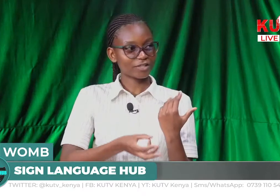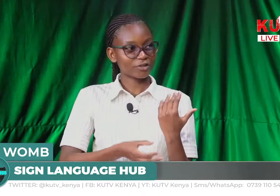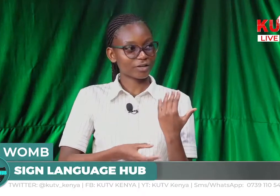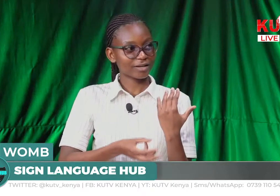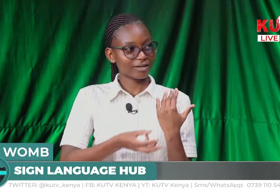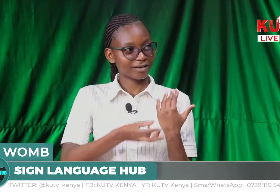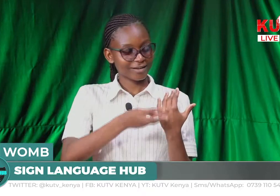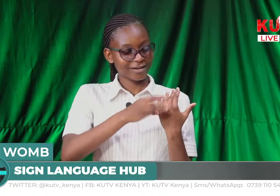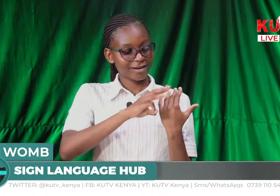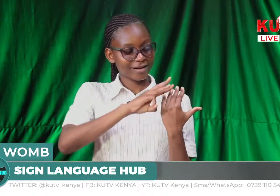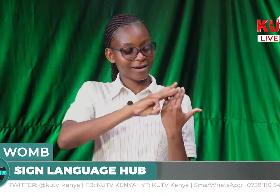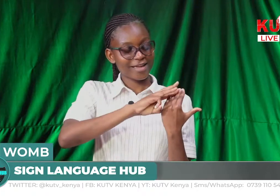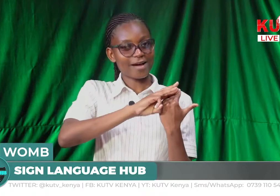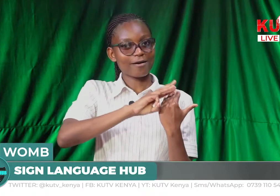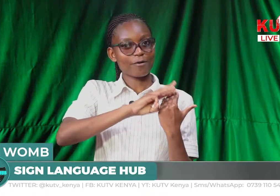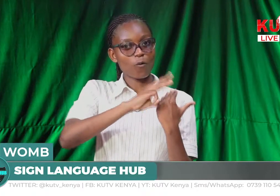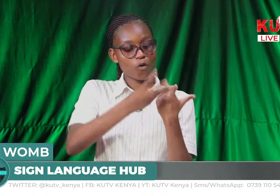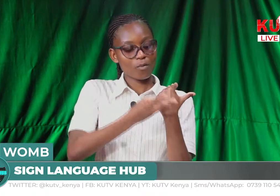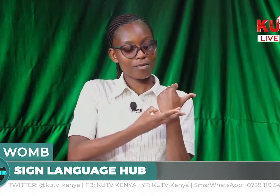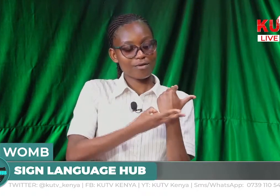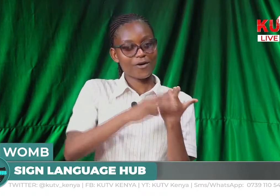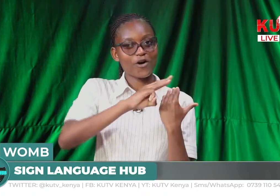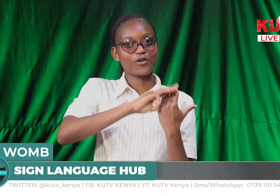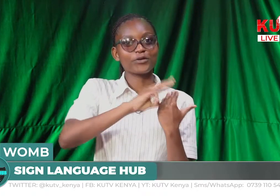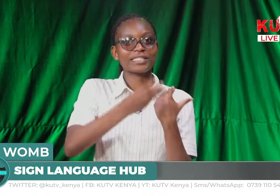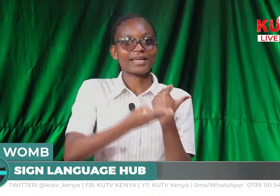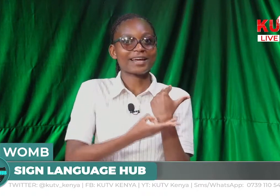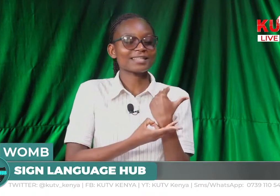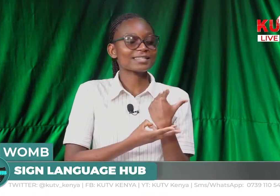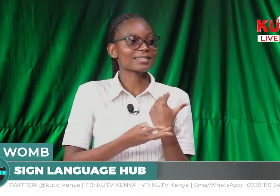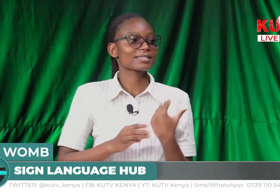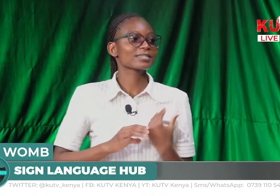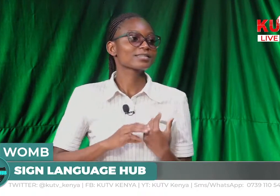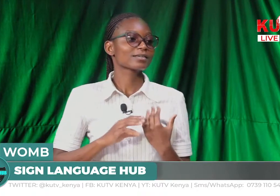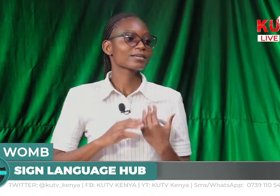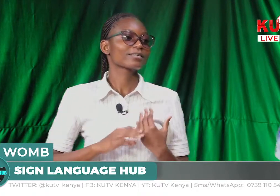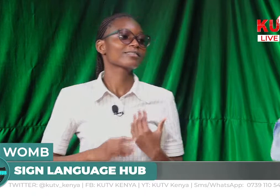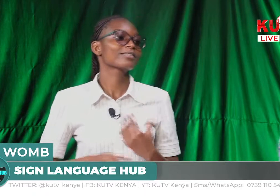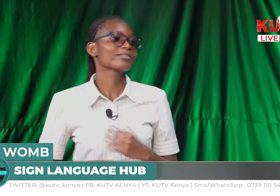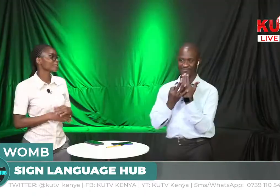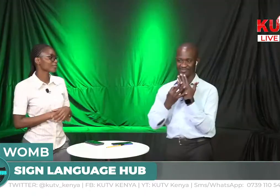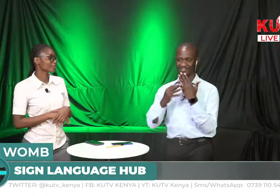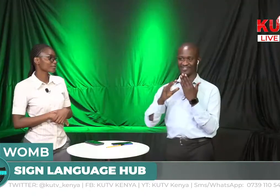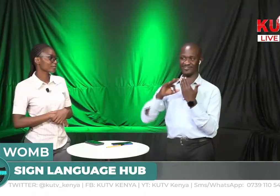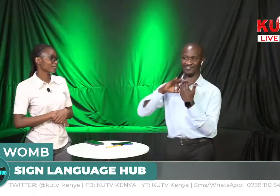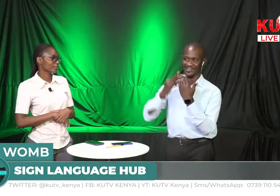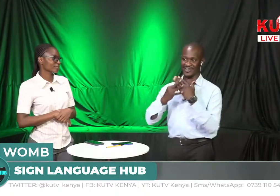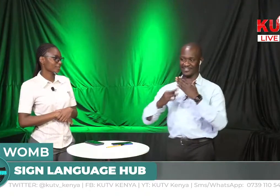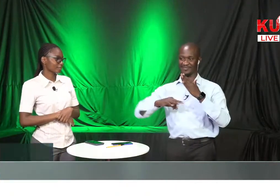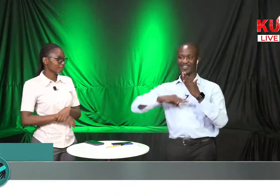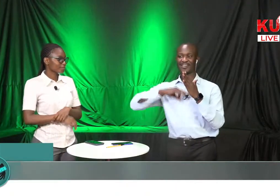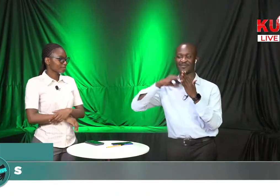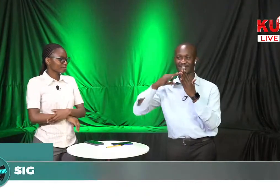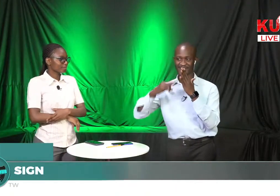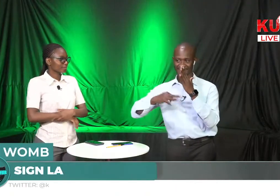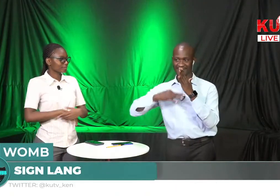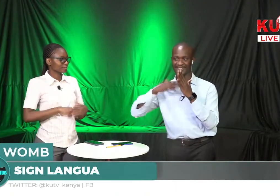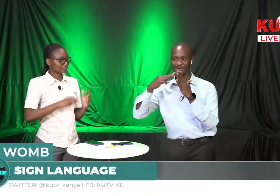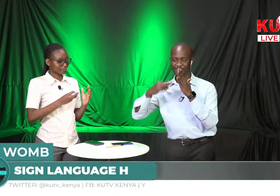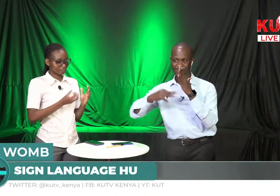variation. Another one? Yeah. Womb or uterus. Oh. Womb or uterus. But you can also